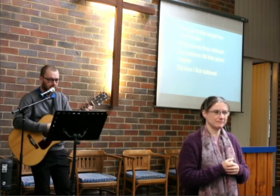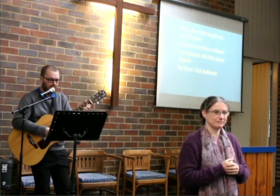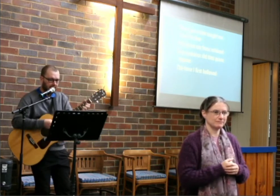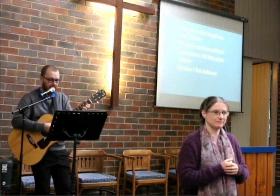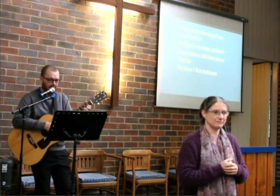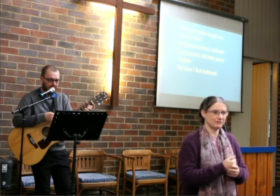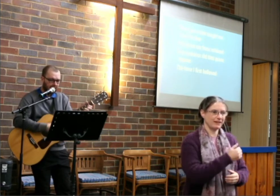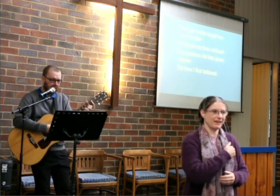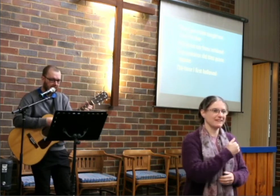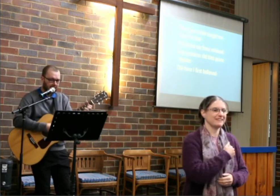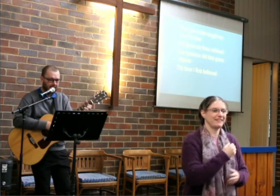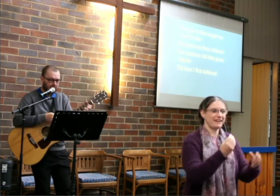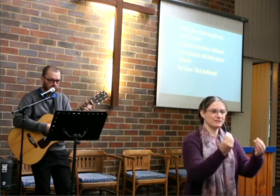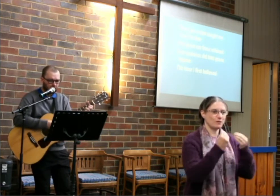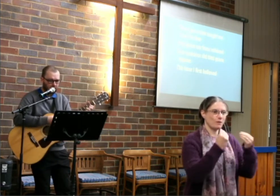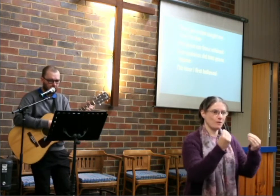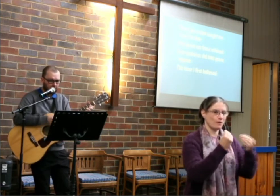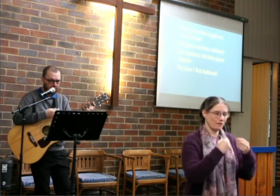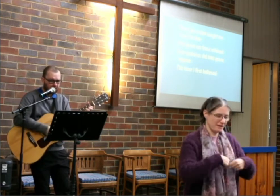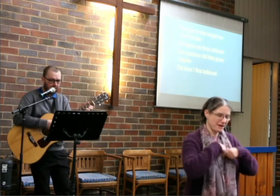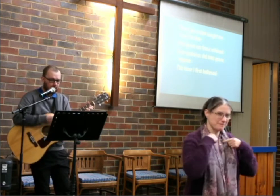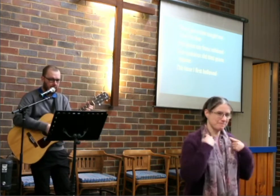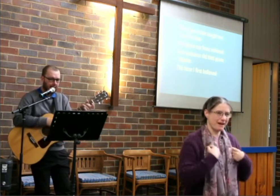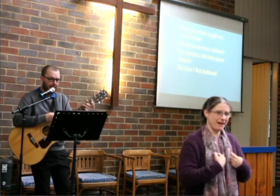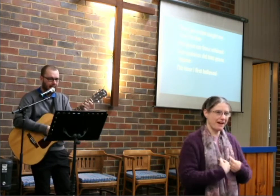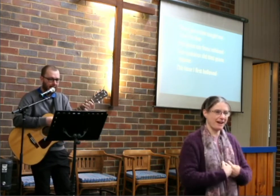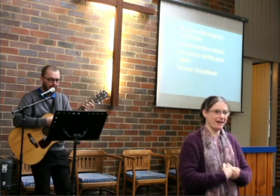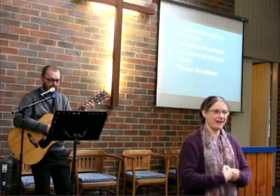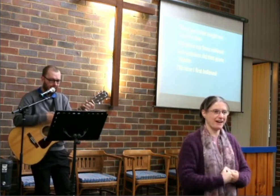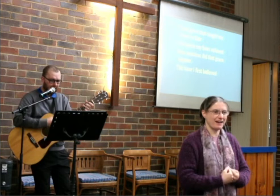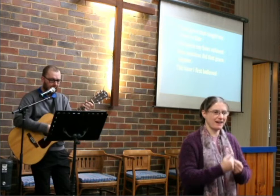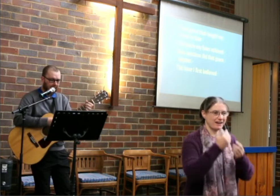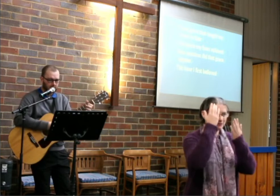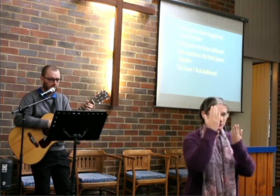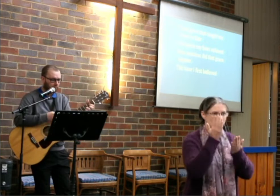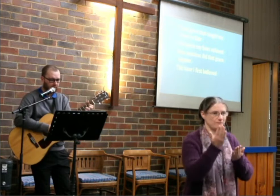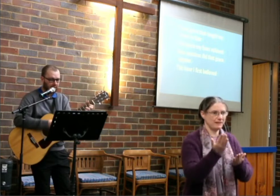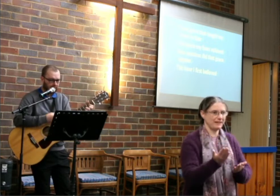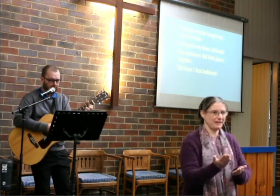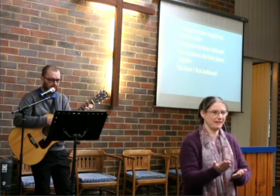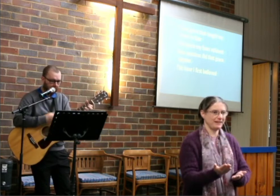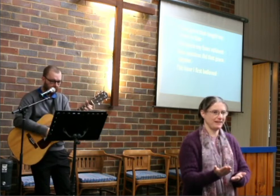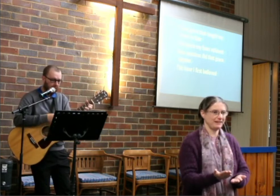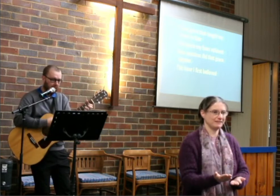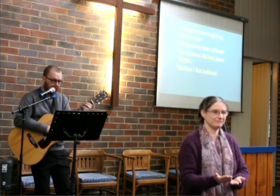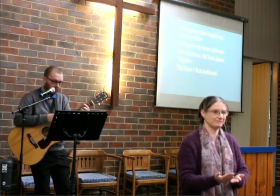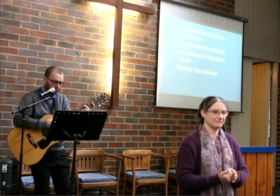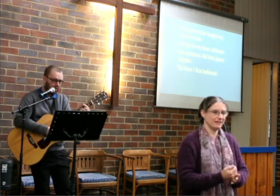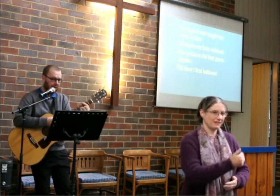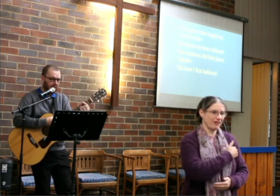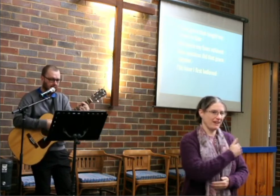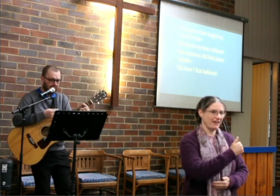'Twas grace that taught my heart to fear,